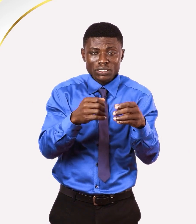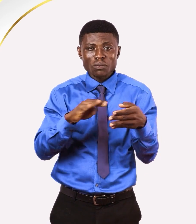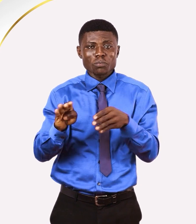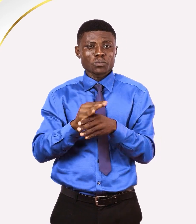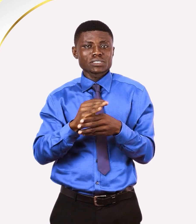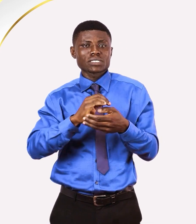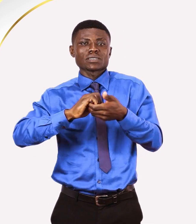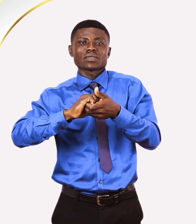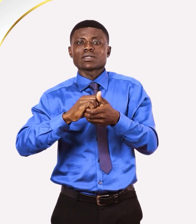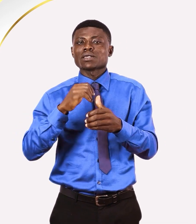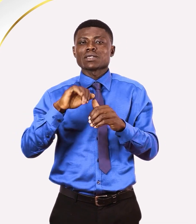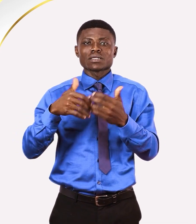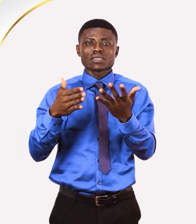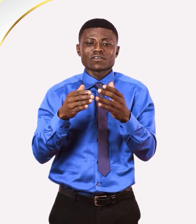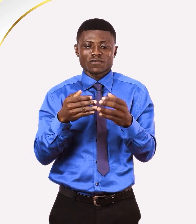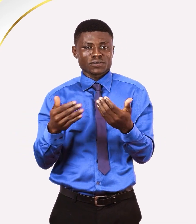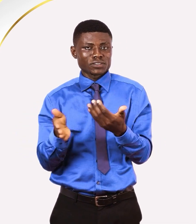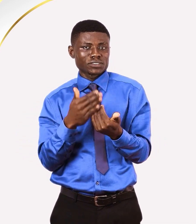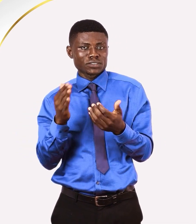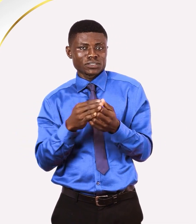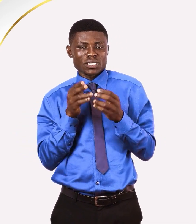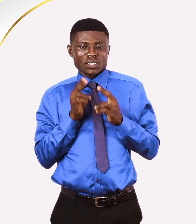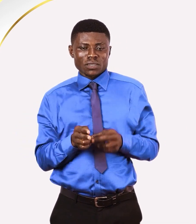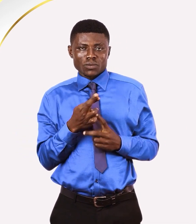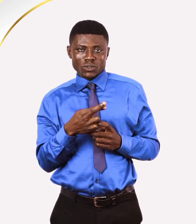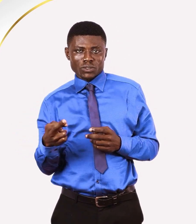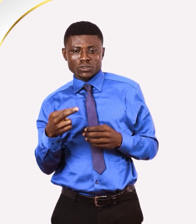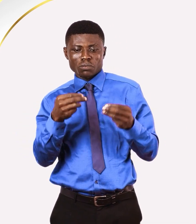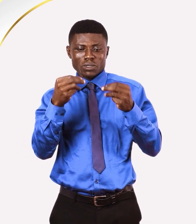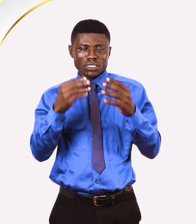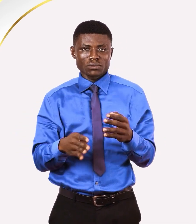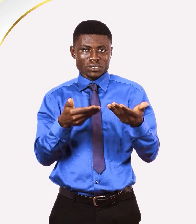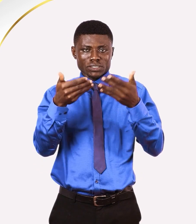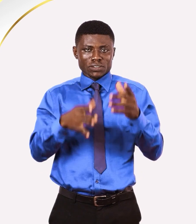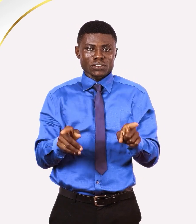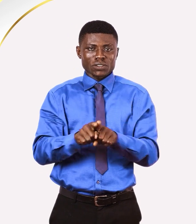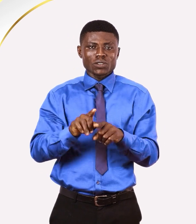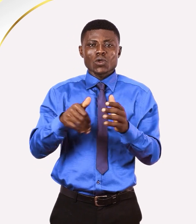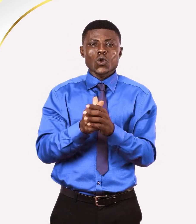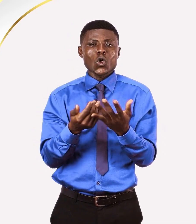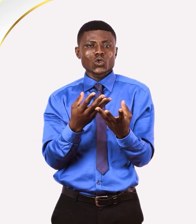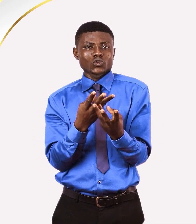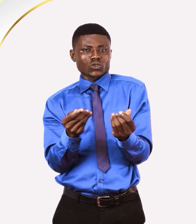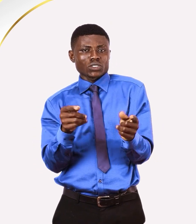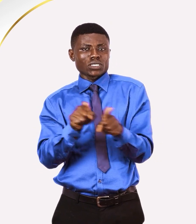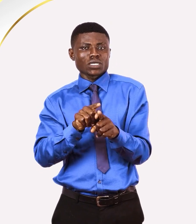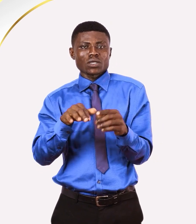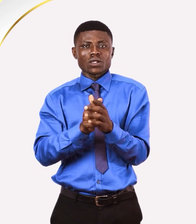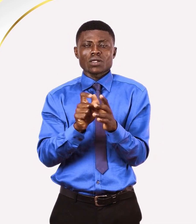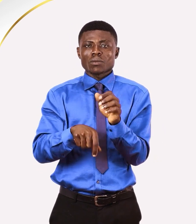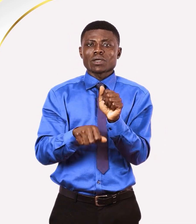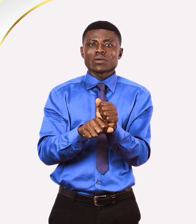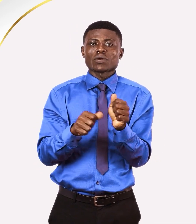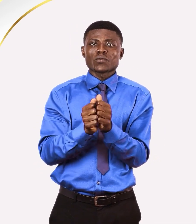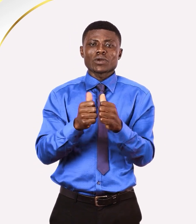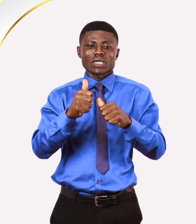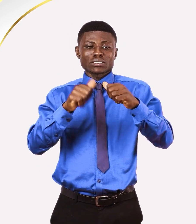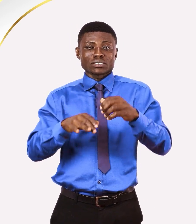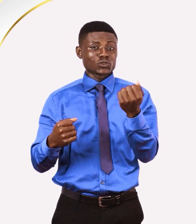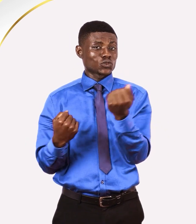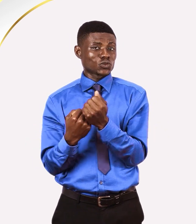partner by providing seamless human resource management services and solutions, as well as